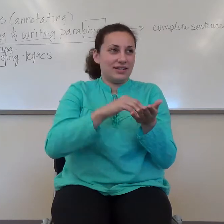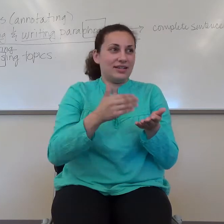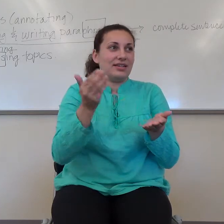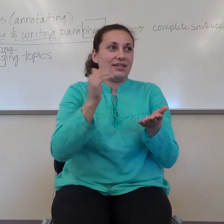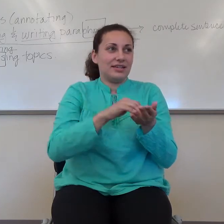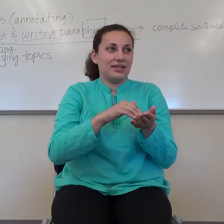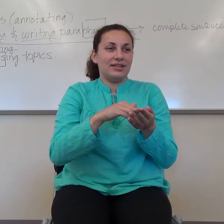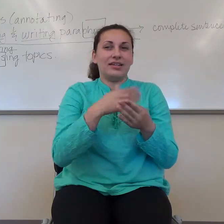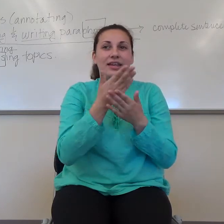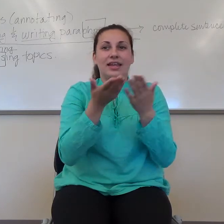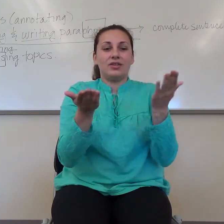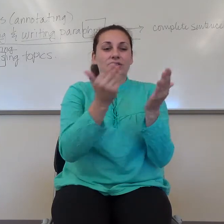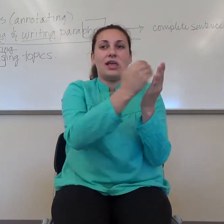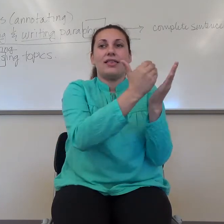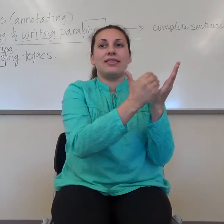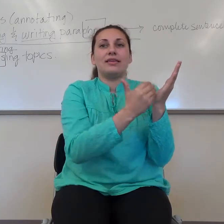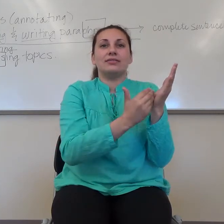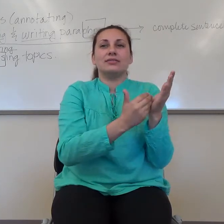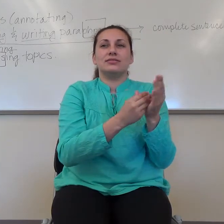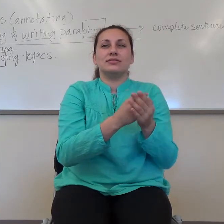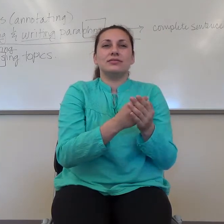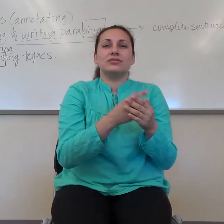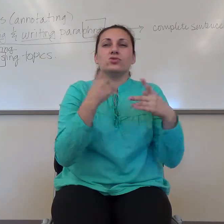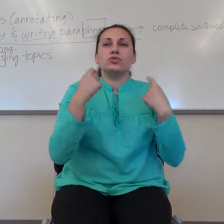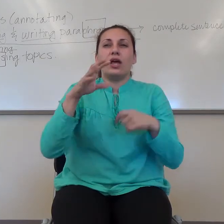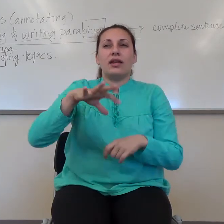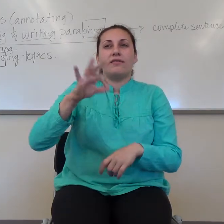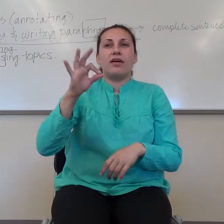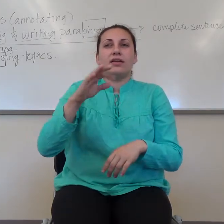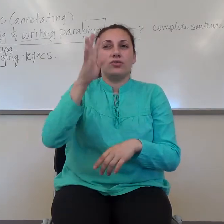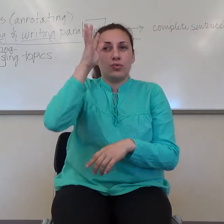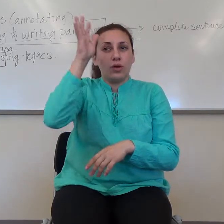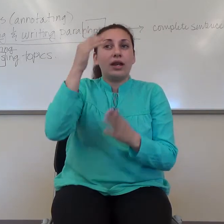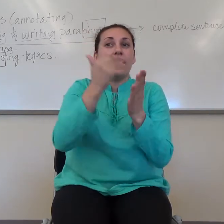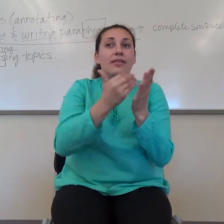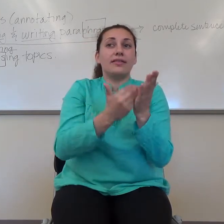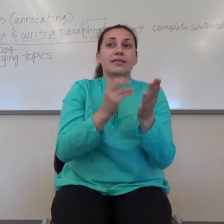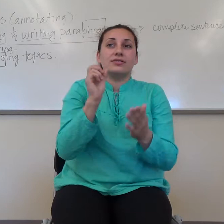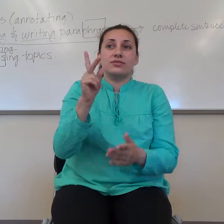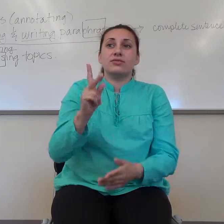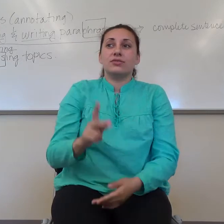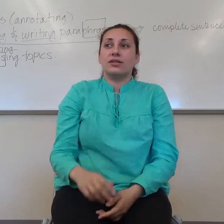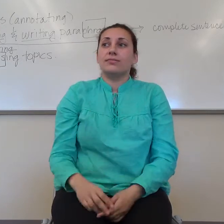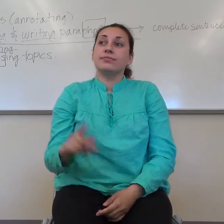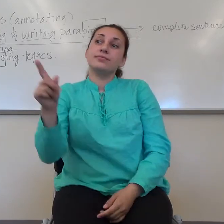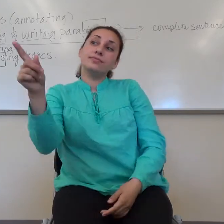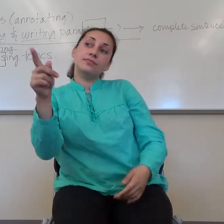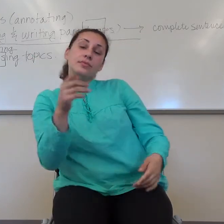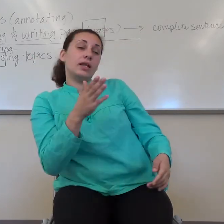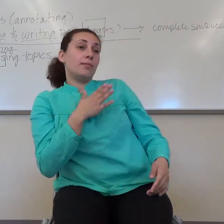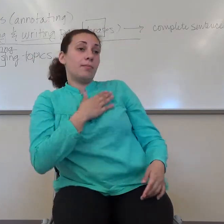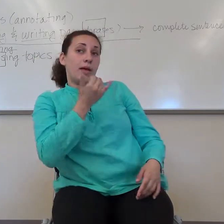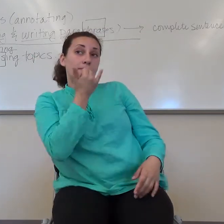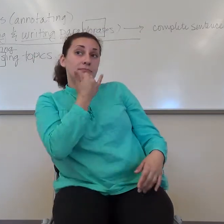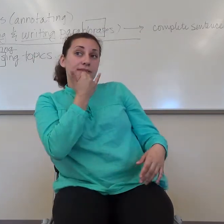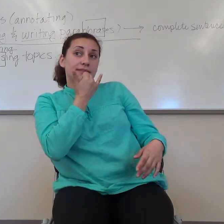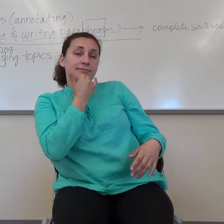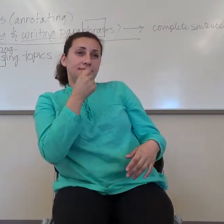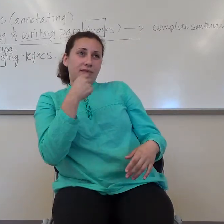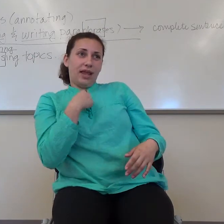list. See if you can find the list, yes. My mistake was electric chair.